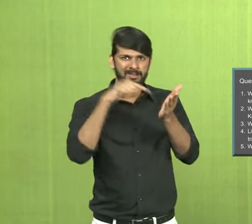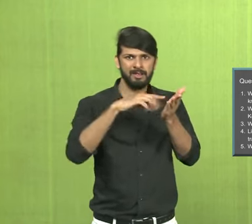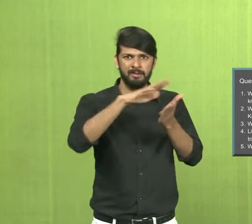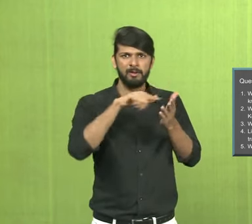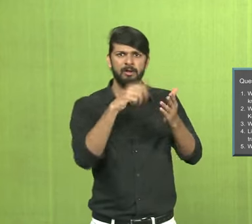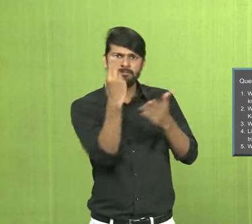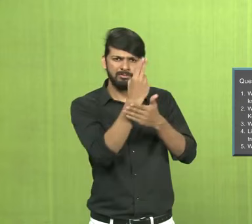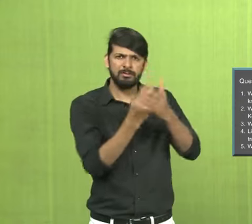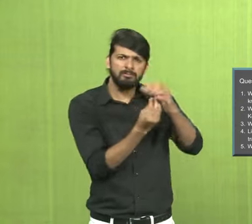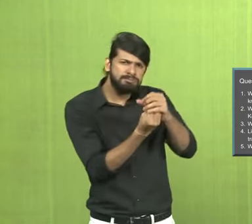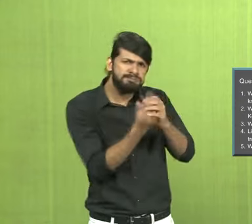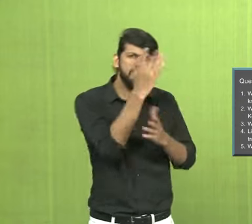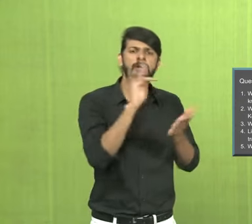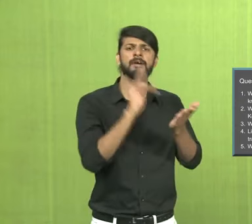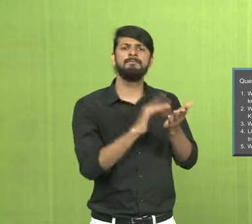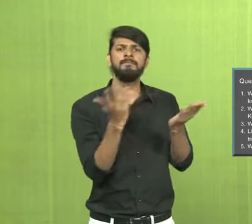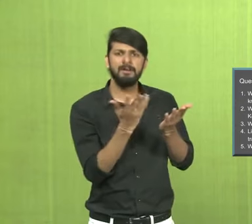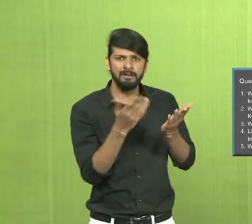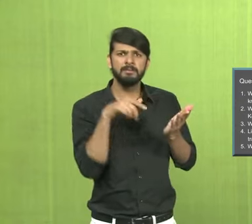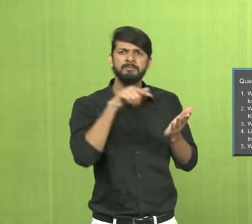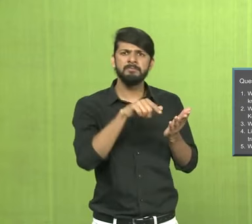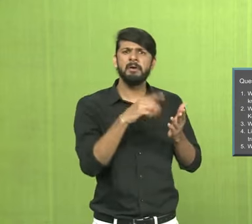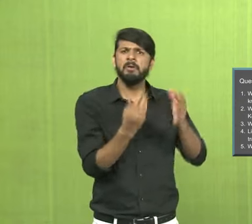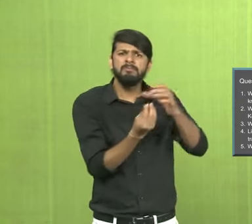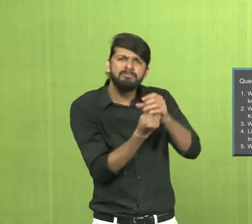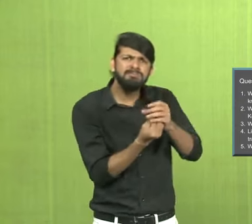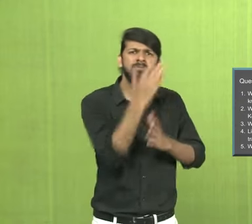Questions to painting number 3. First question, where did Madhubani painting originate